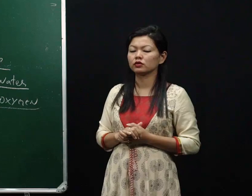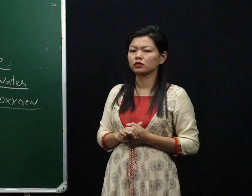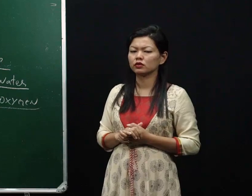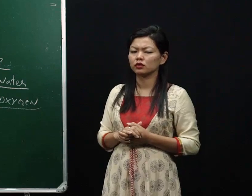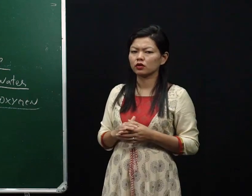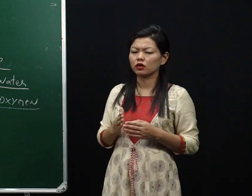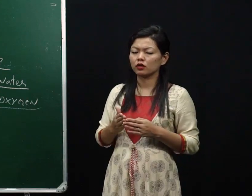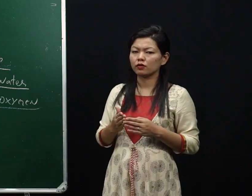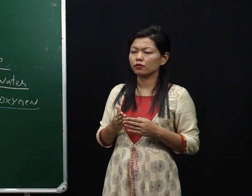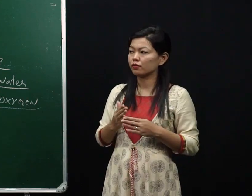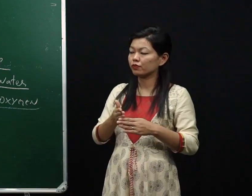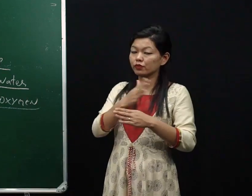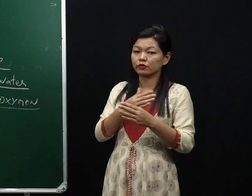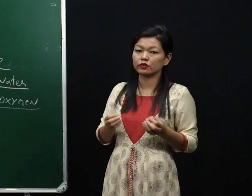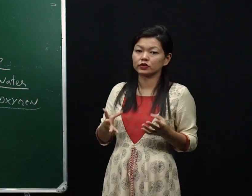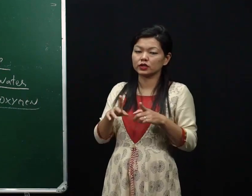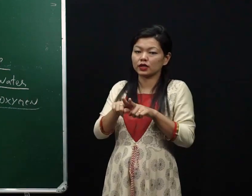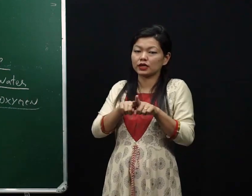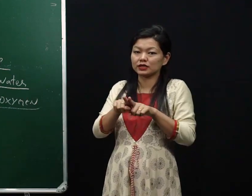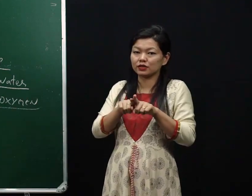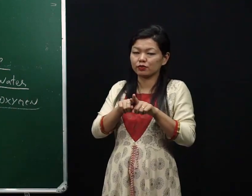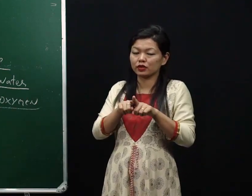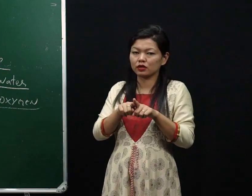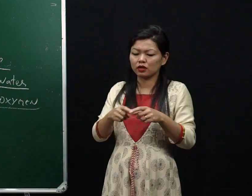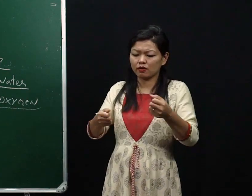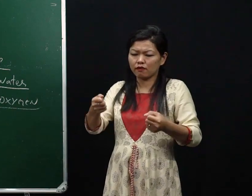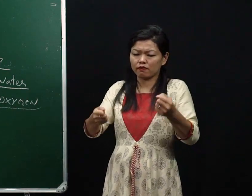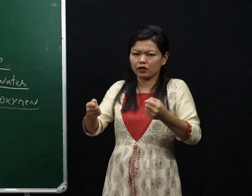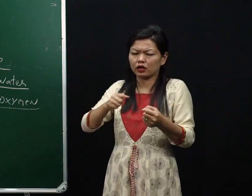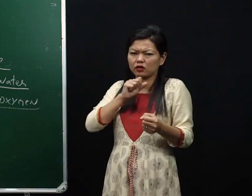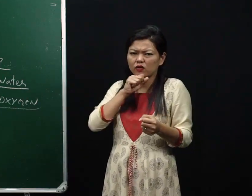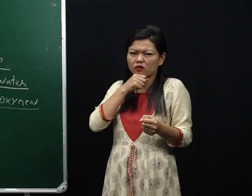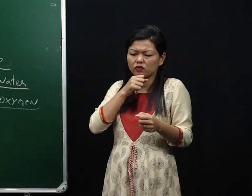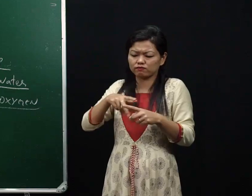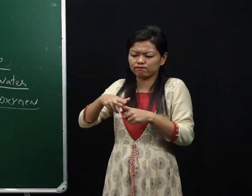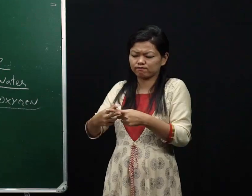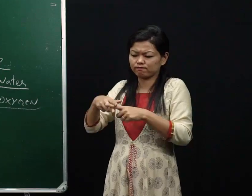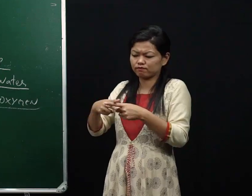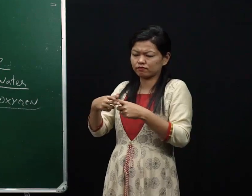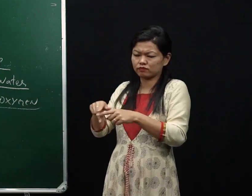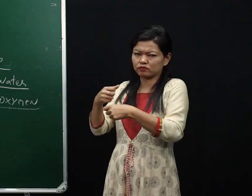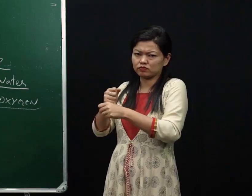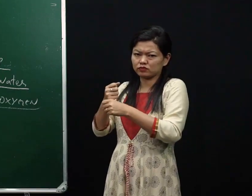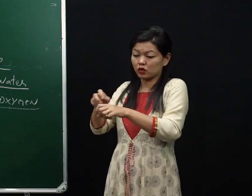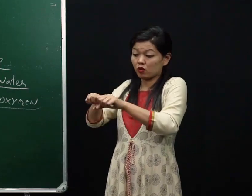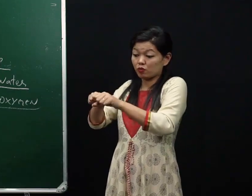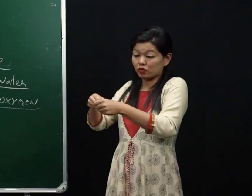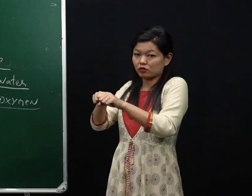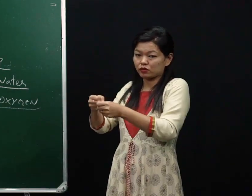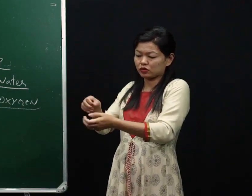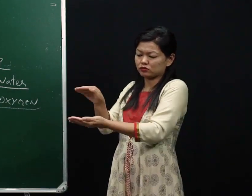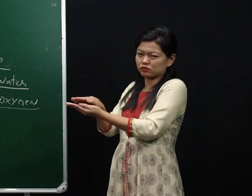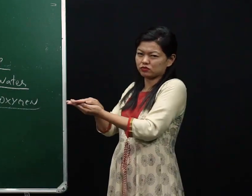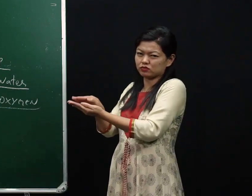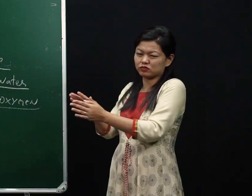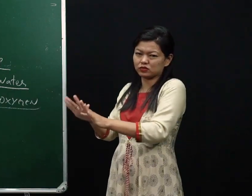you seen in a garage, okay, in any garage, have you seen an old car? If it's left placed like left for maybe 2-3 years, what